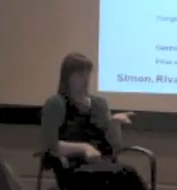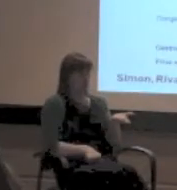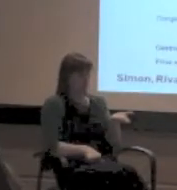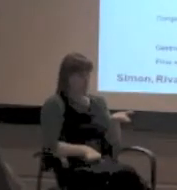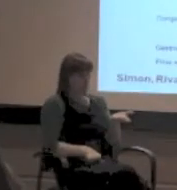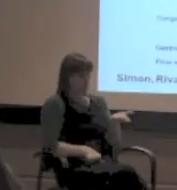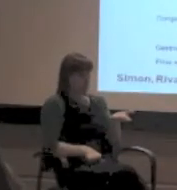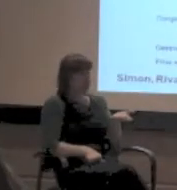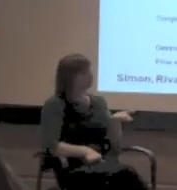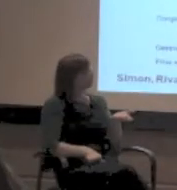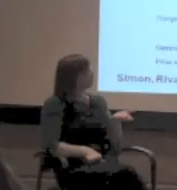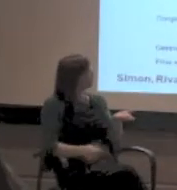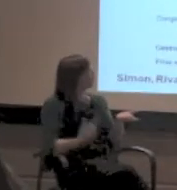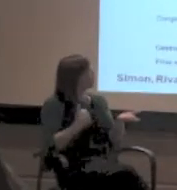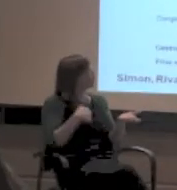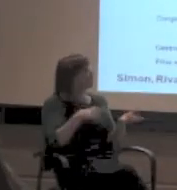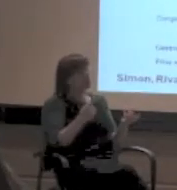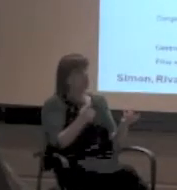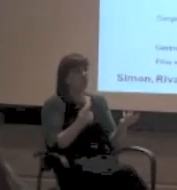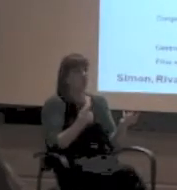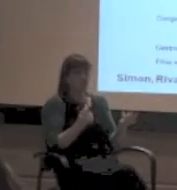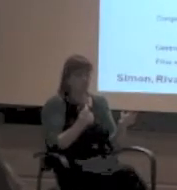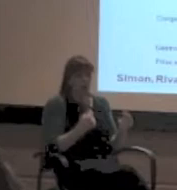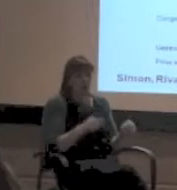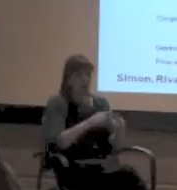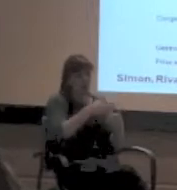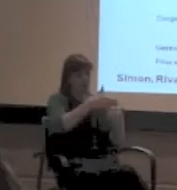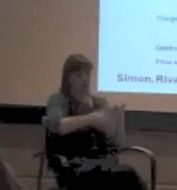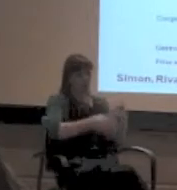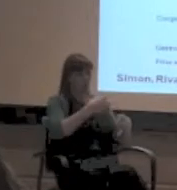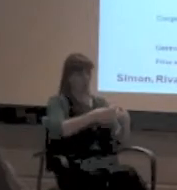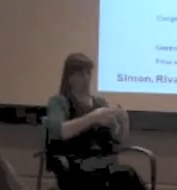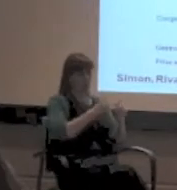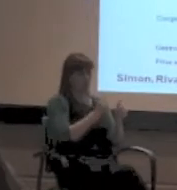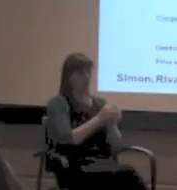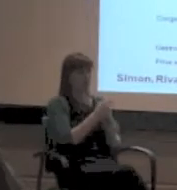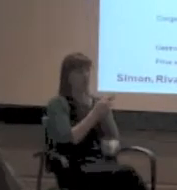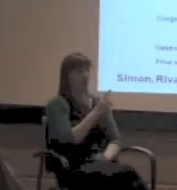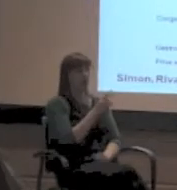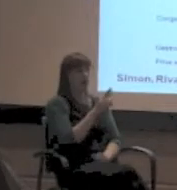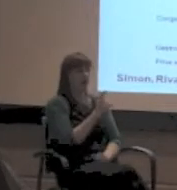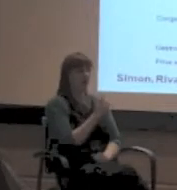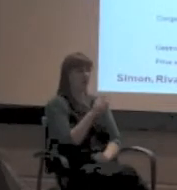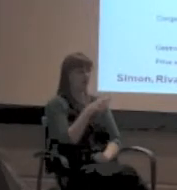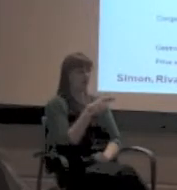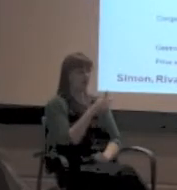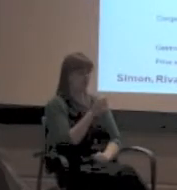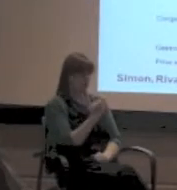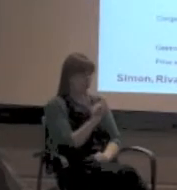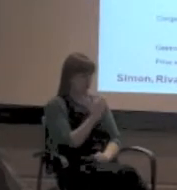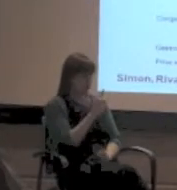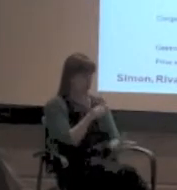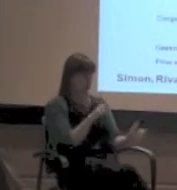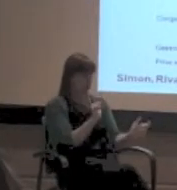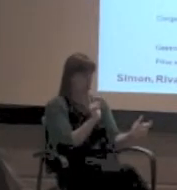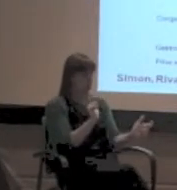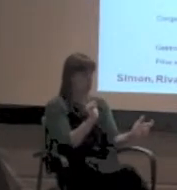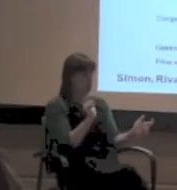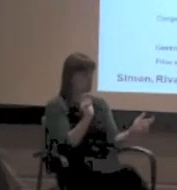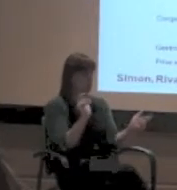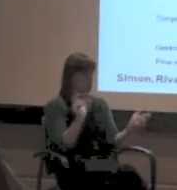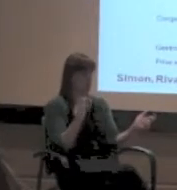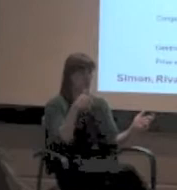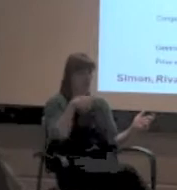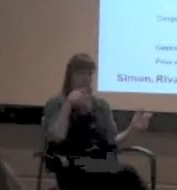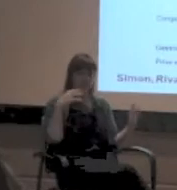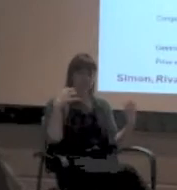So we are trying to end the problem of hydrocephalus, which is, again, huge for this, especially